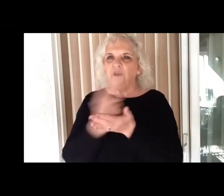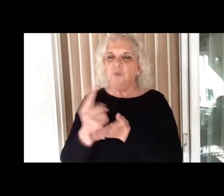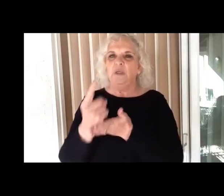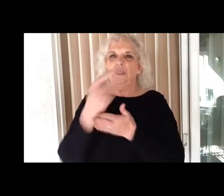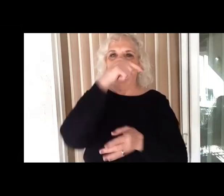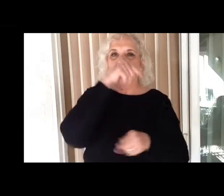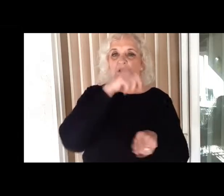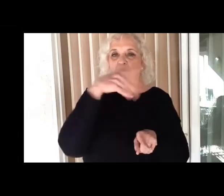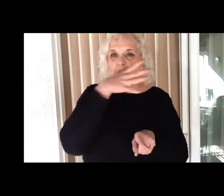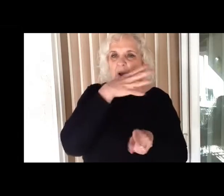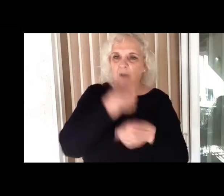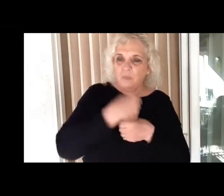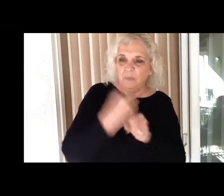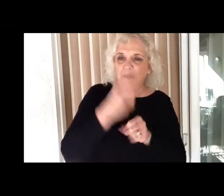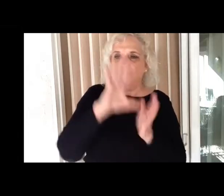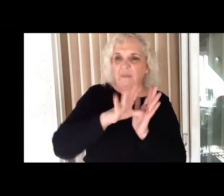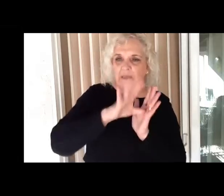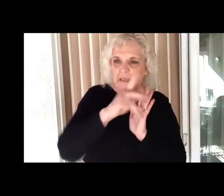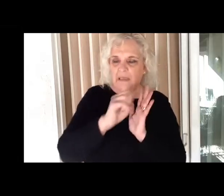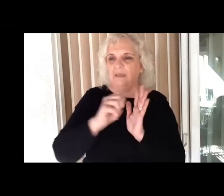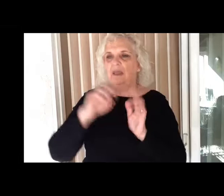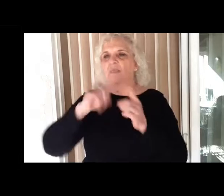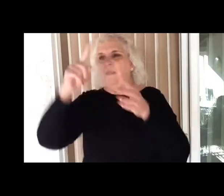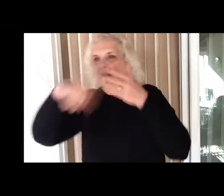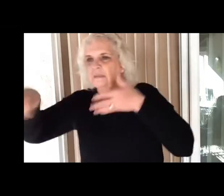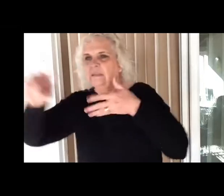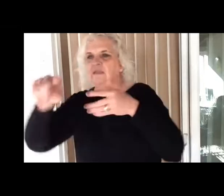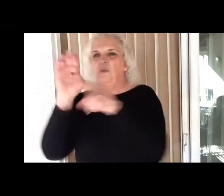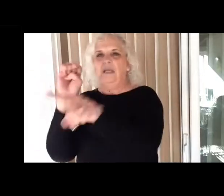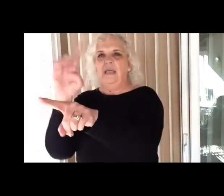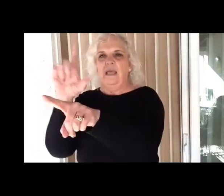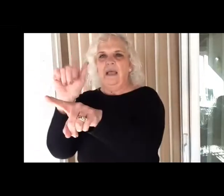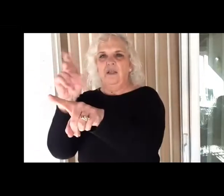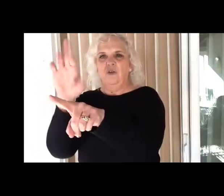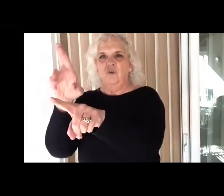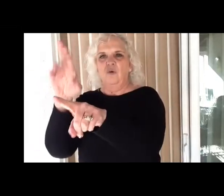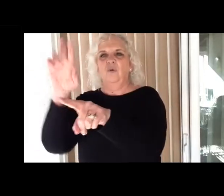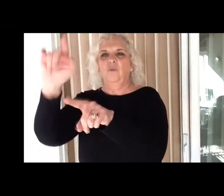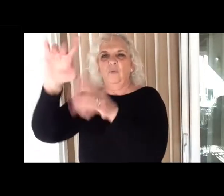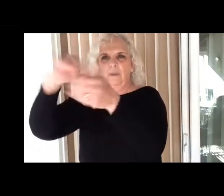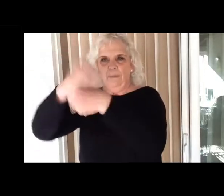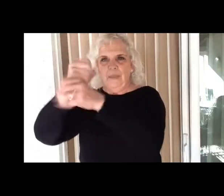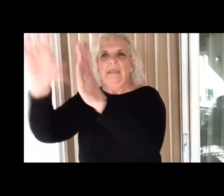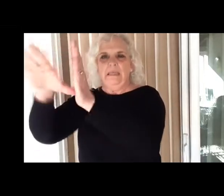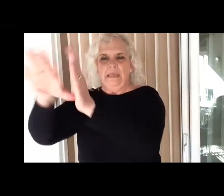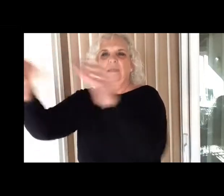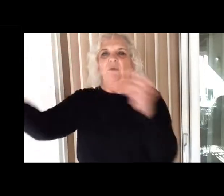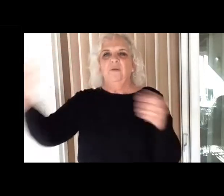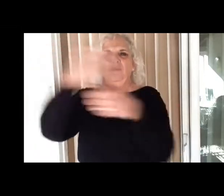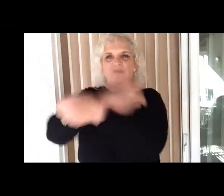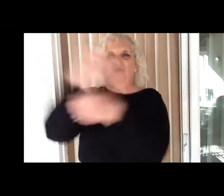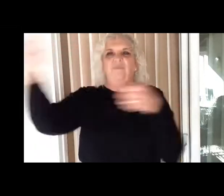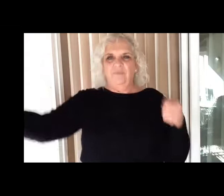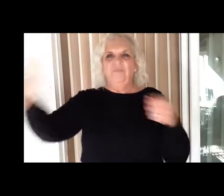cake, either my mother or Eleanor, and they would bring it down, and then the next week, whoever received the cake